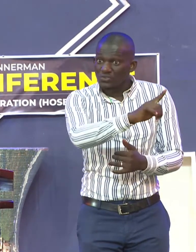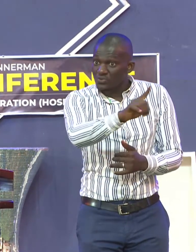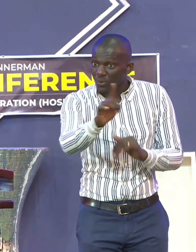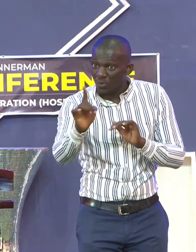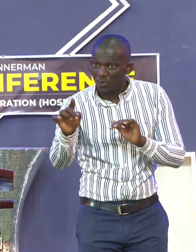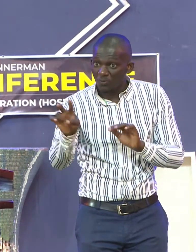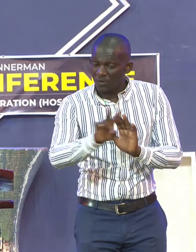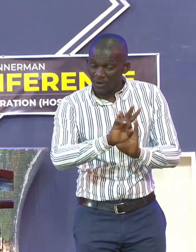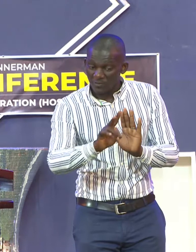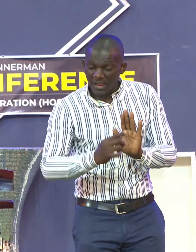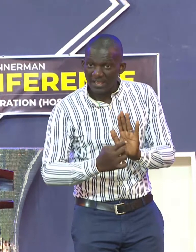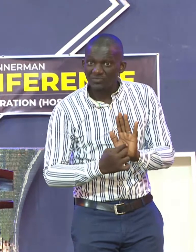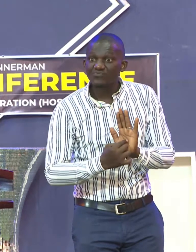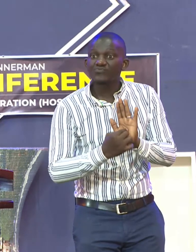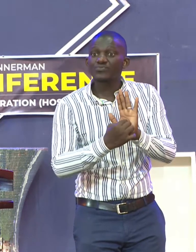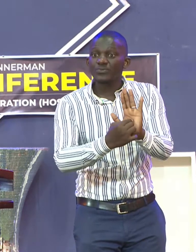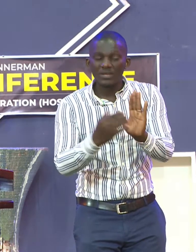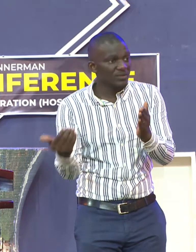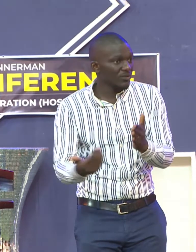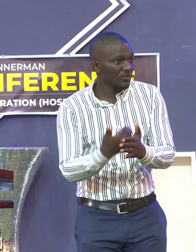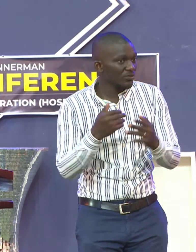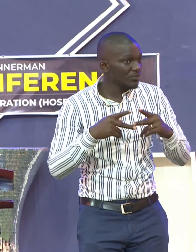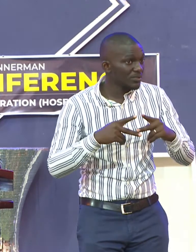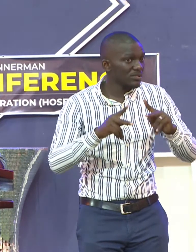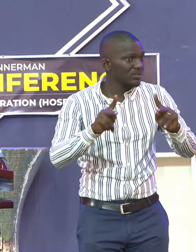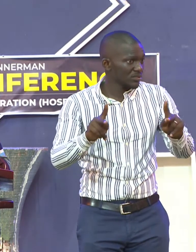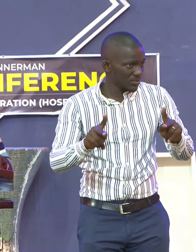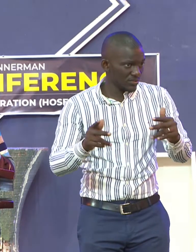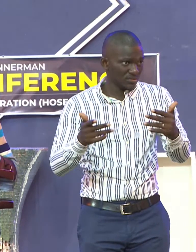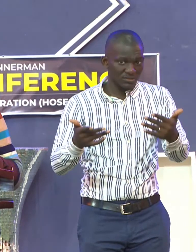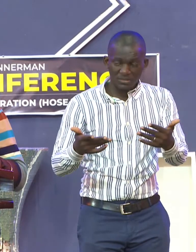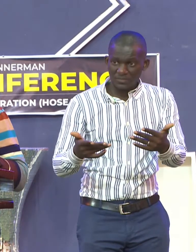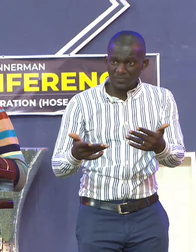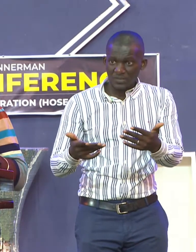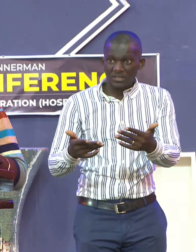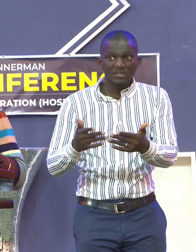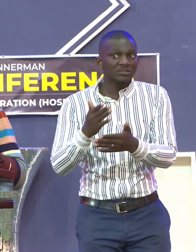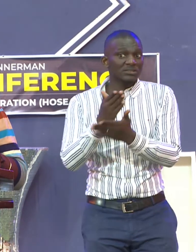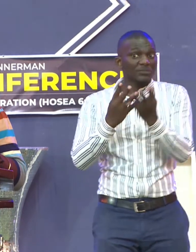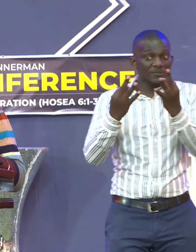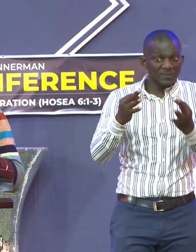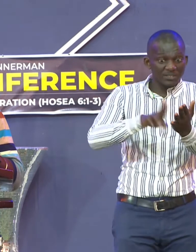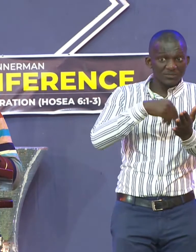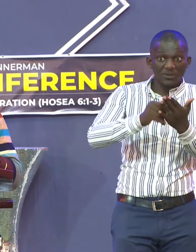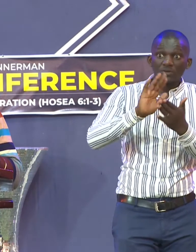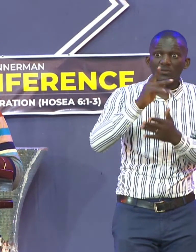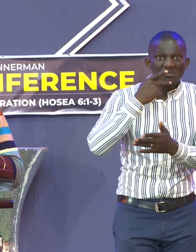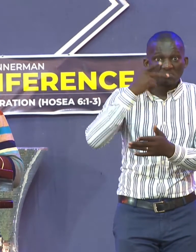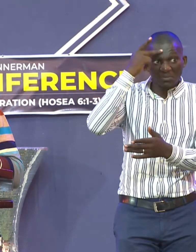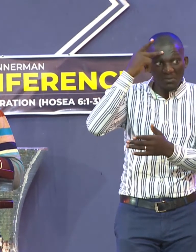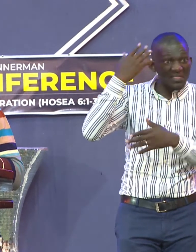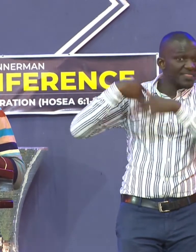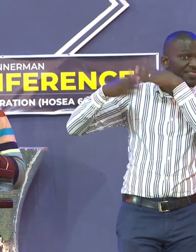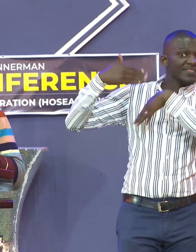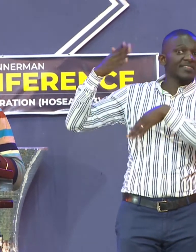You are a sign kantandikwa mpya of a new beginning. Amen. There are things that your parents failed to do. There